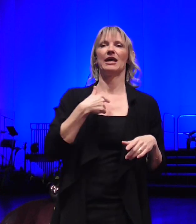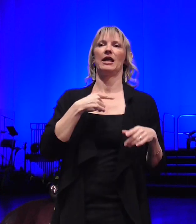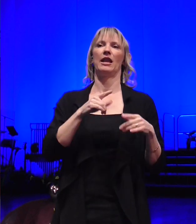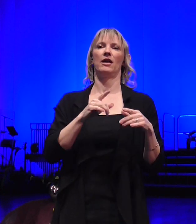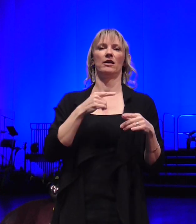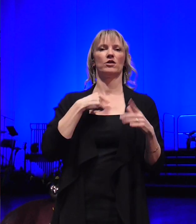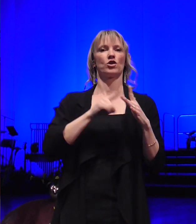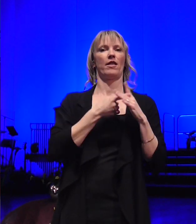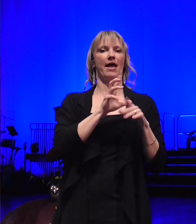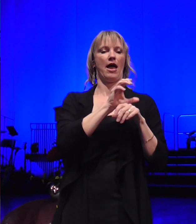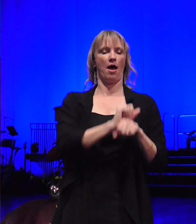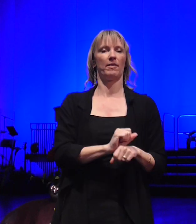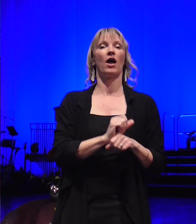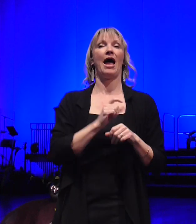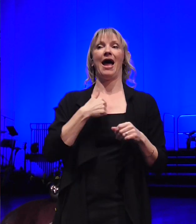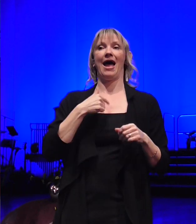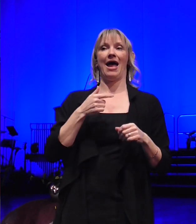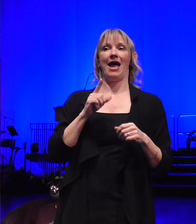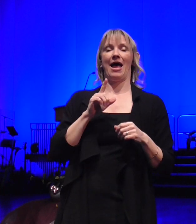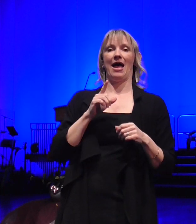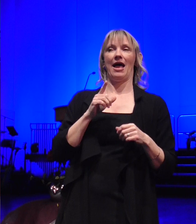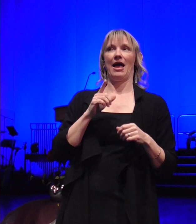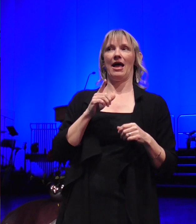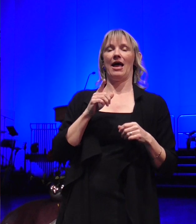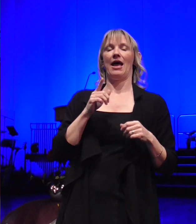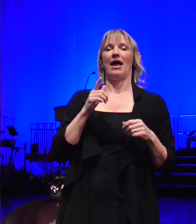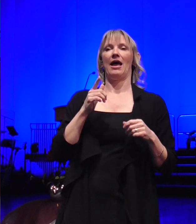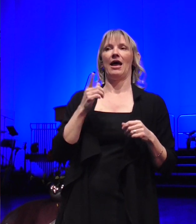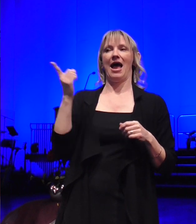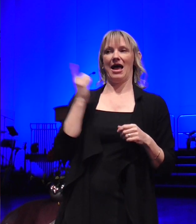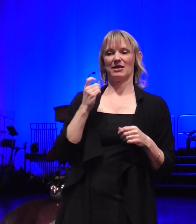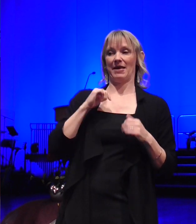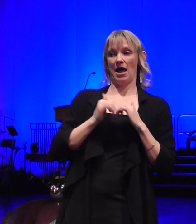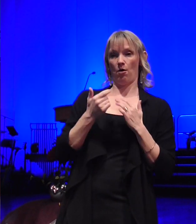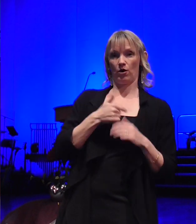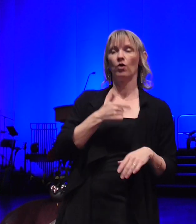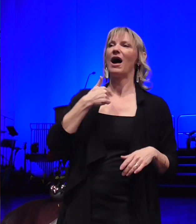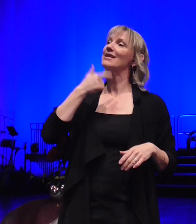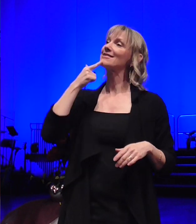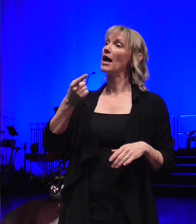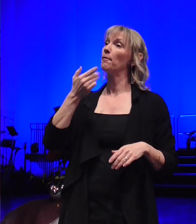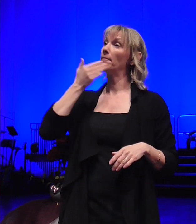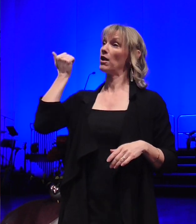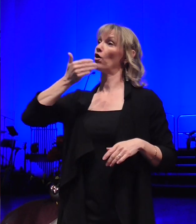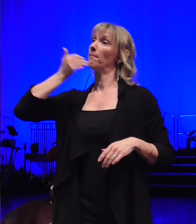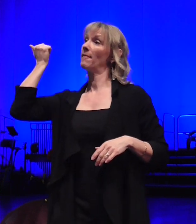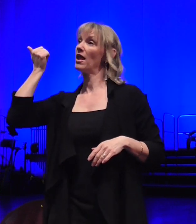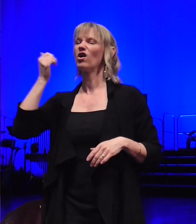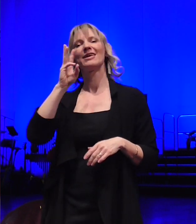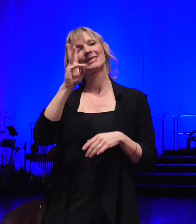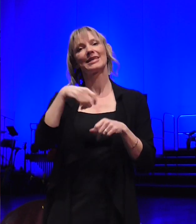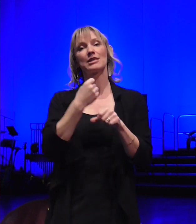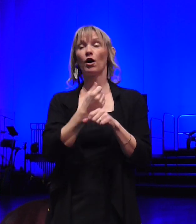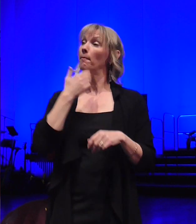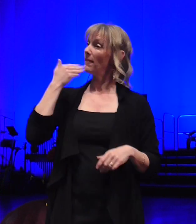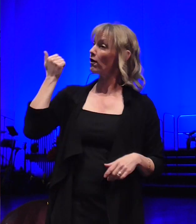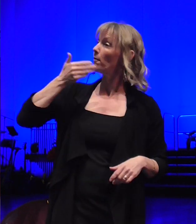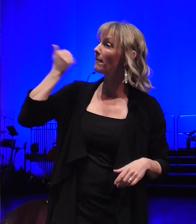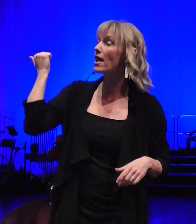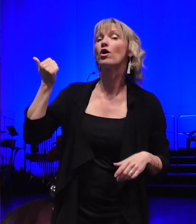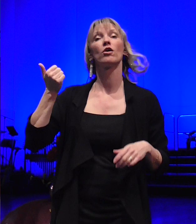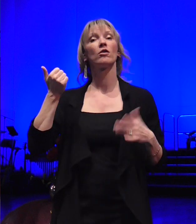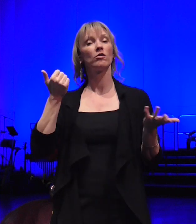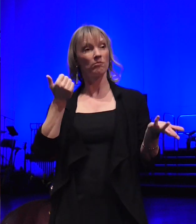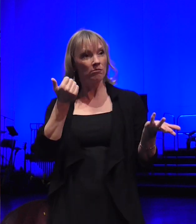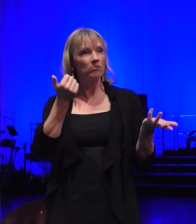anyone asked me, how am I always answered better and better for about 6 years. How are you? Better and better. And it was really cool